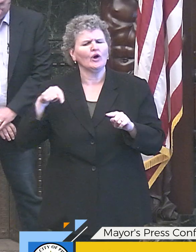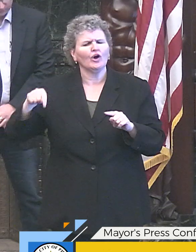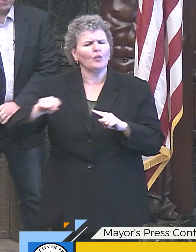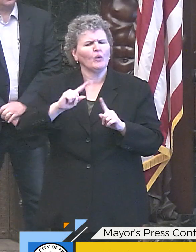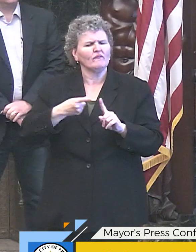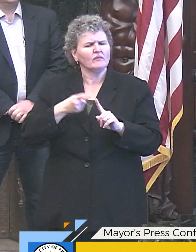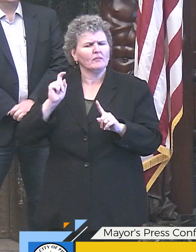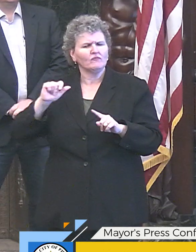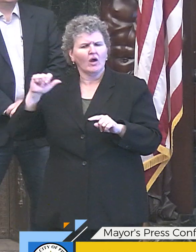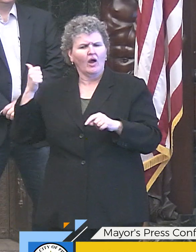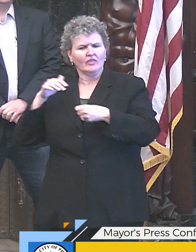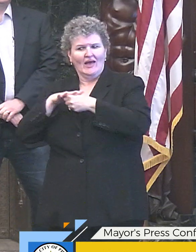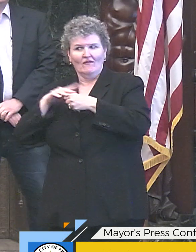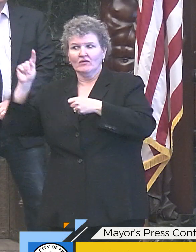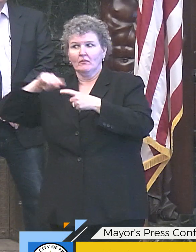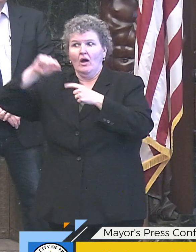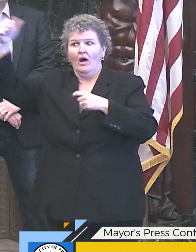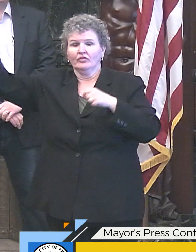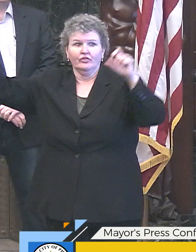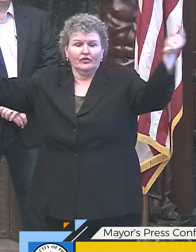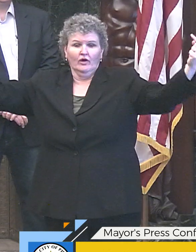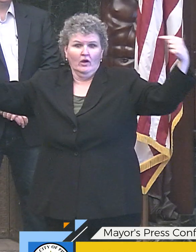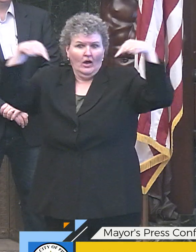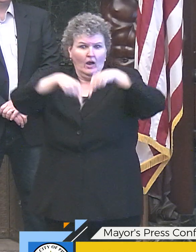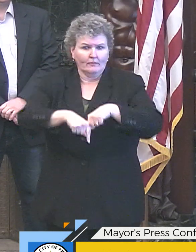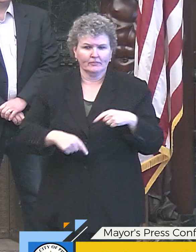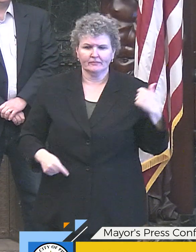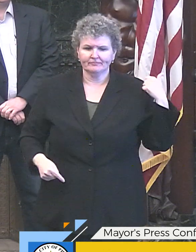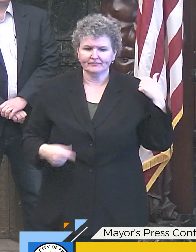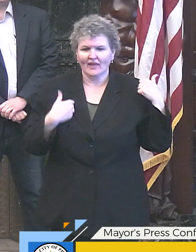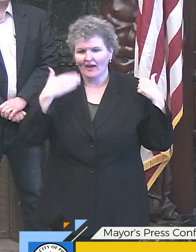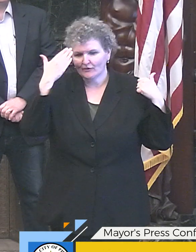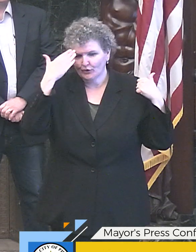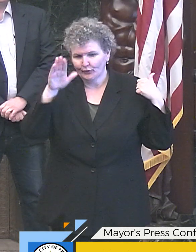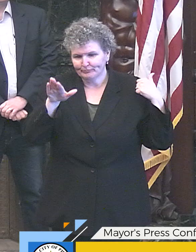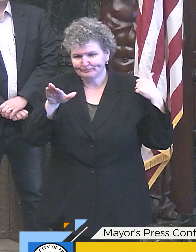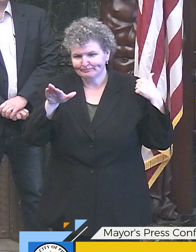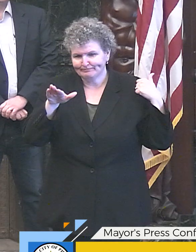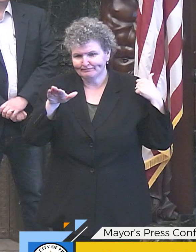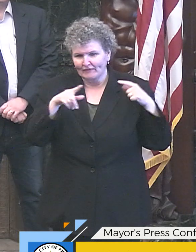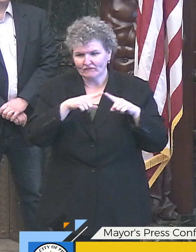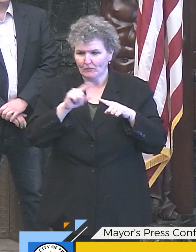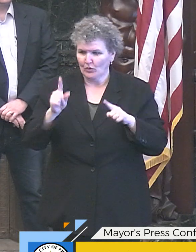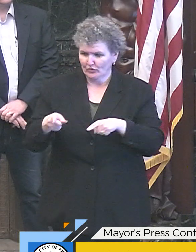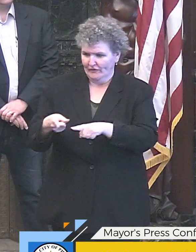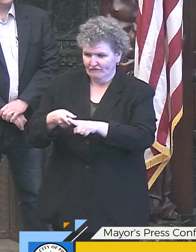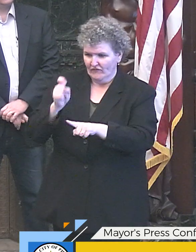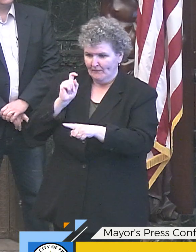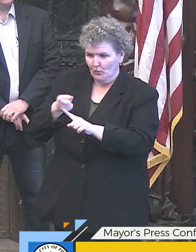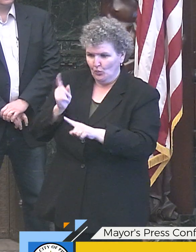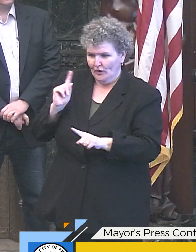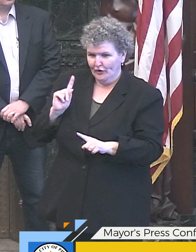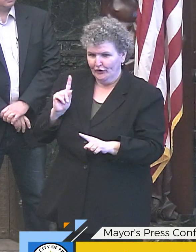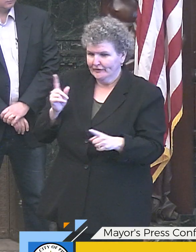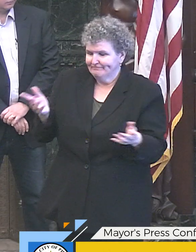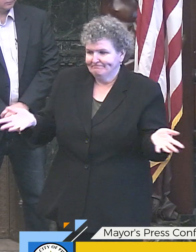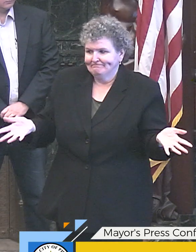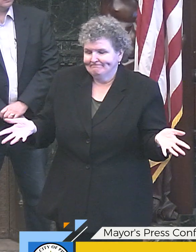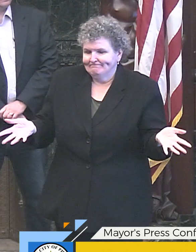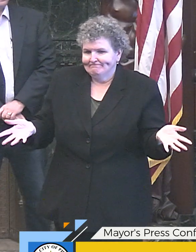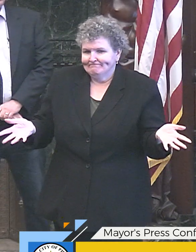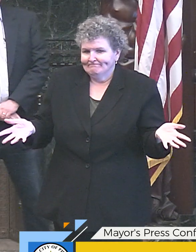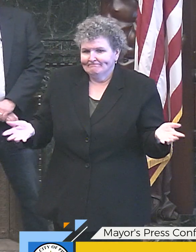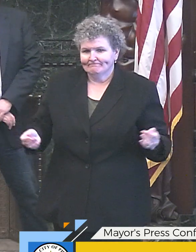elsewhere? We don't have any information on the place of residence of people in the city hospitals. We certainly